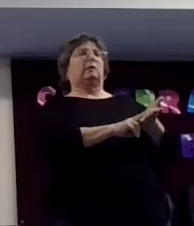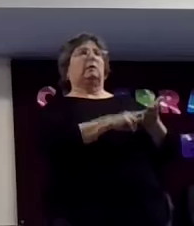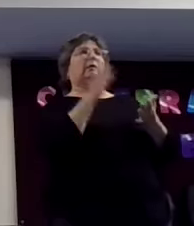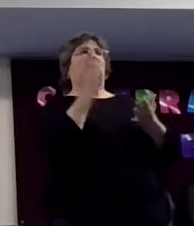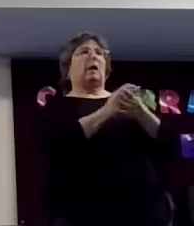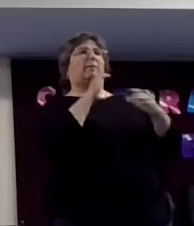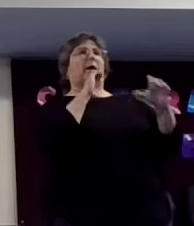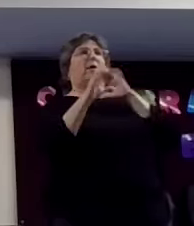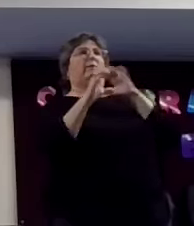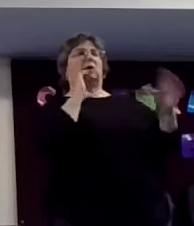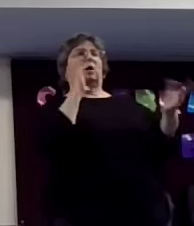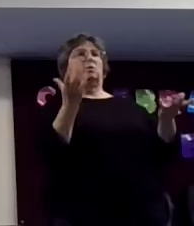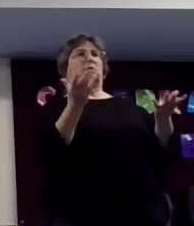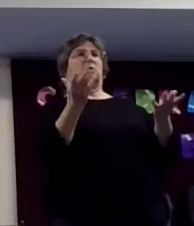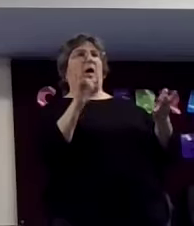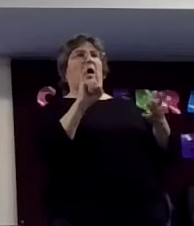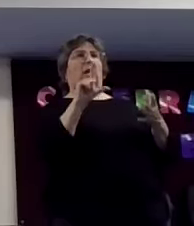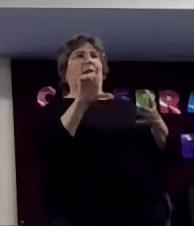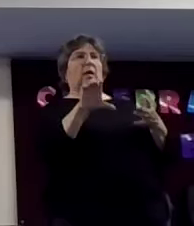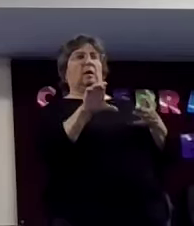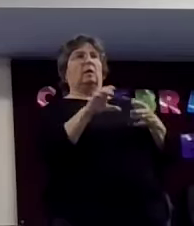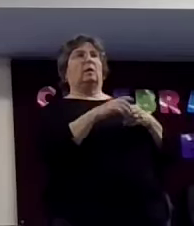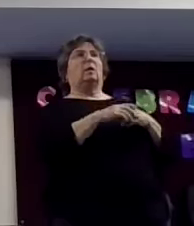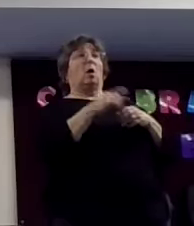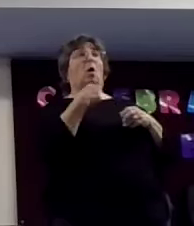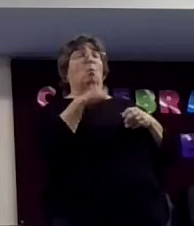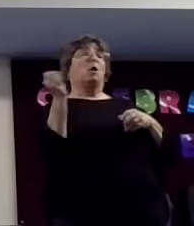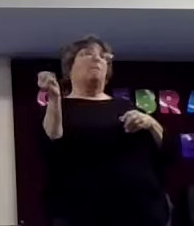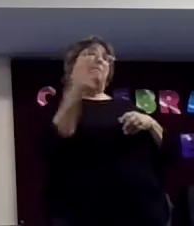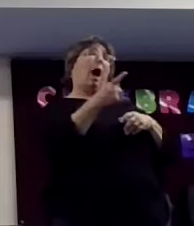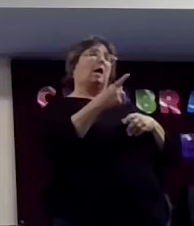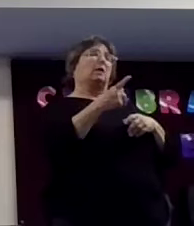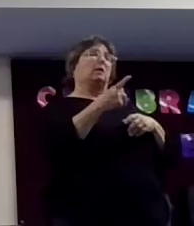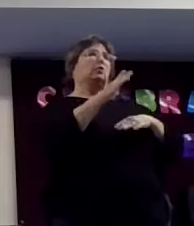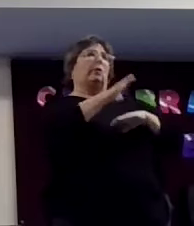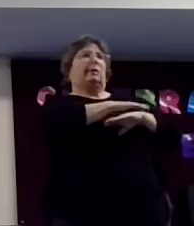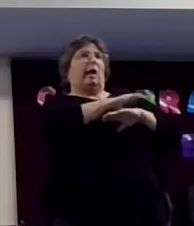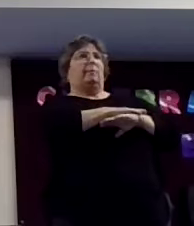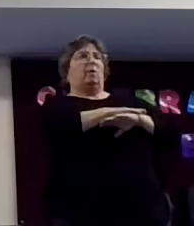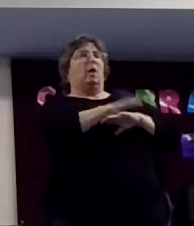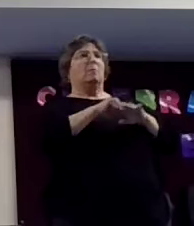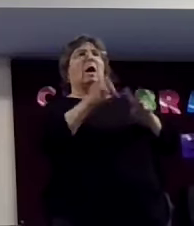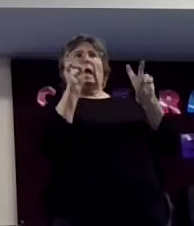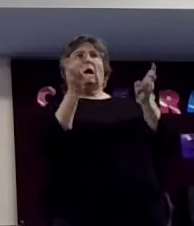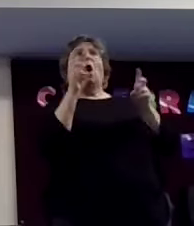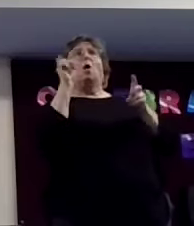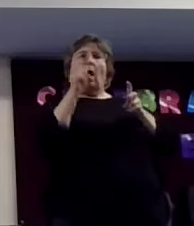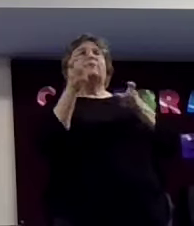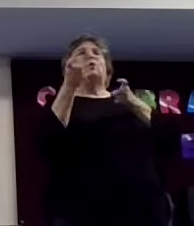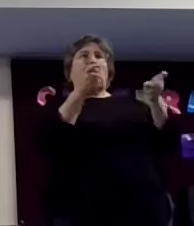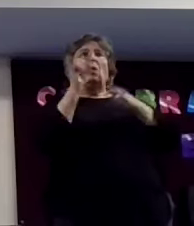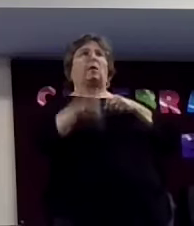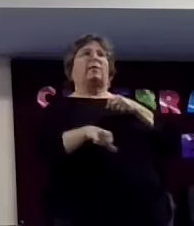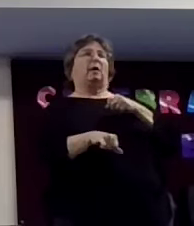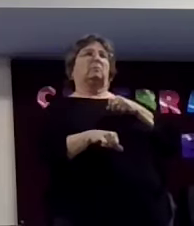stopped the conversations about the ILCs. So we're going to have to bring that back up, but it's an issue we have to deal